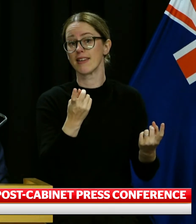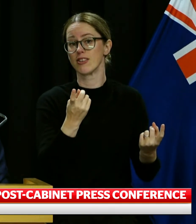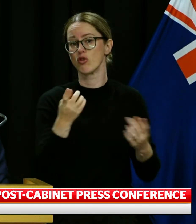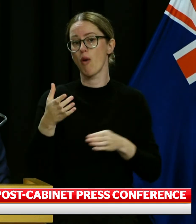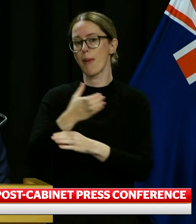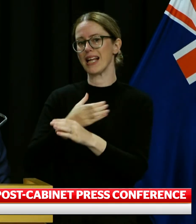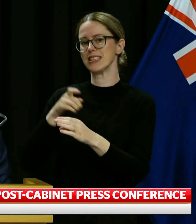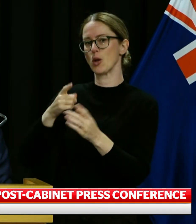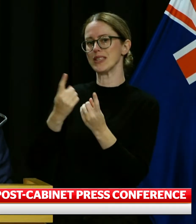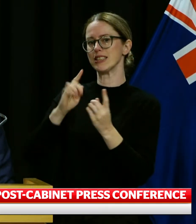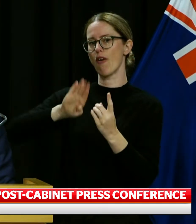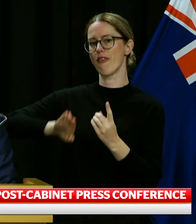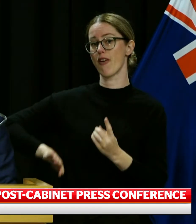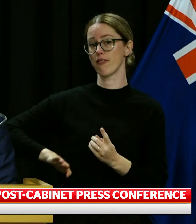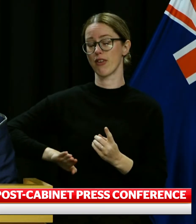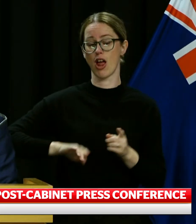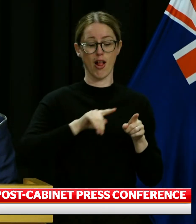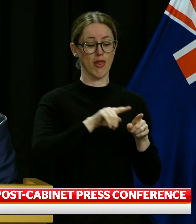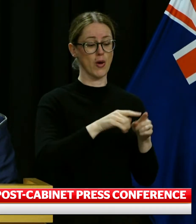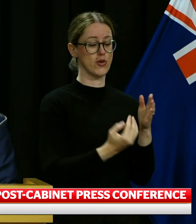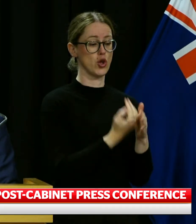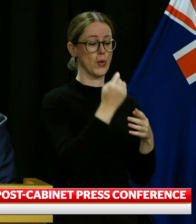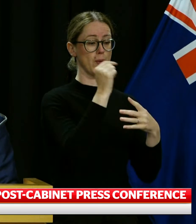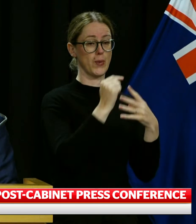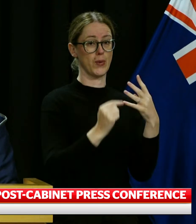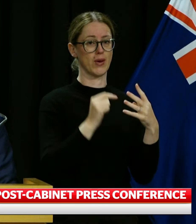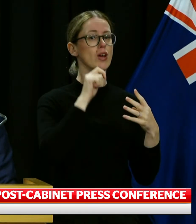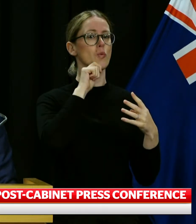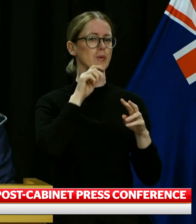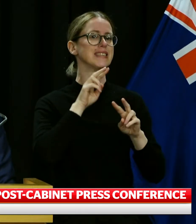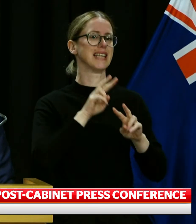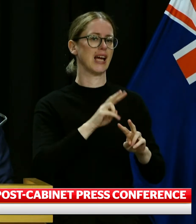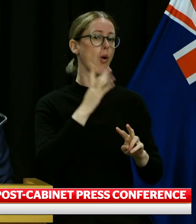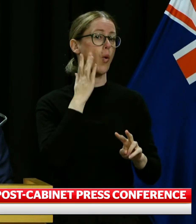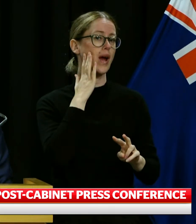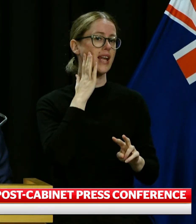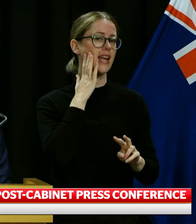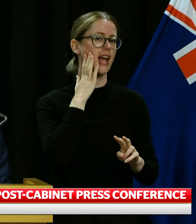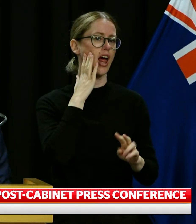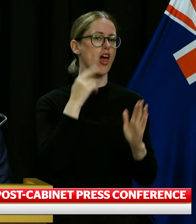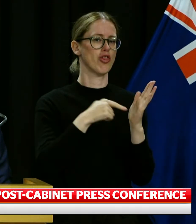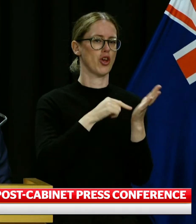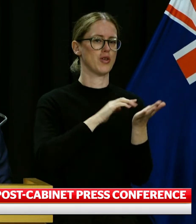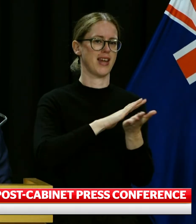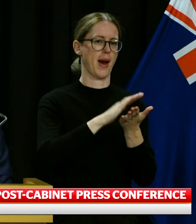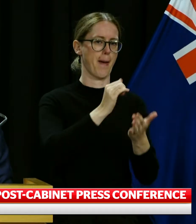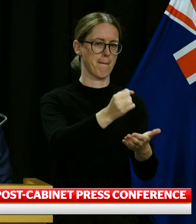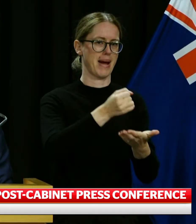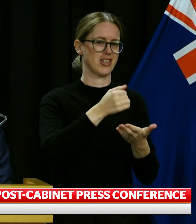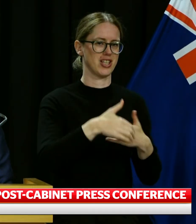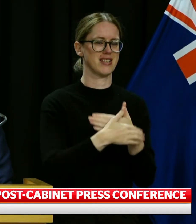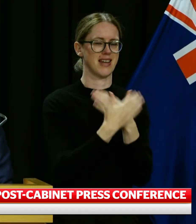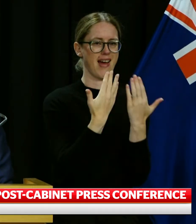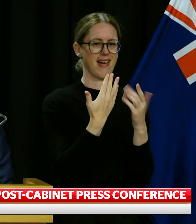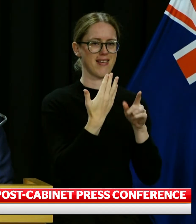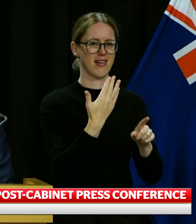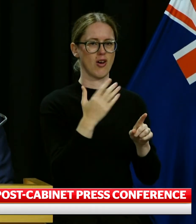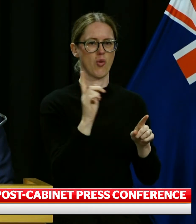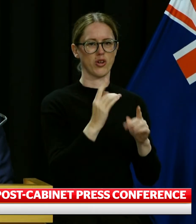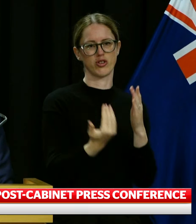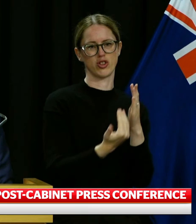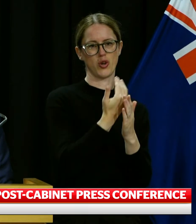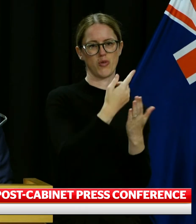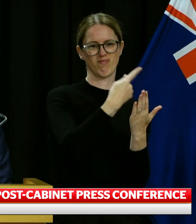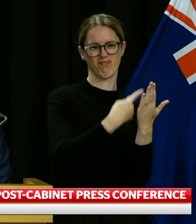instead. You will see in the budget when it's released on Thursday the latest part of our reset and